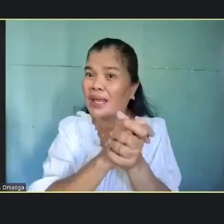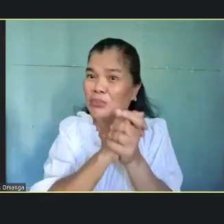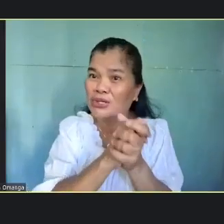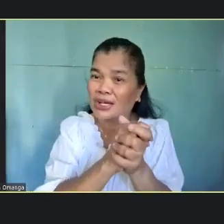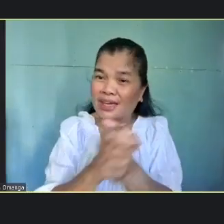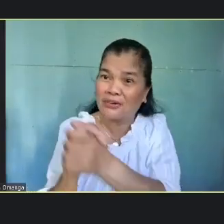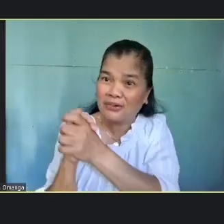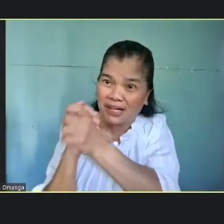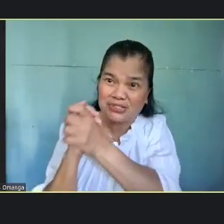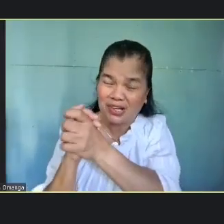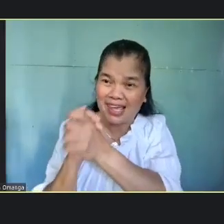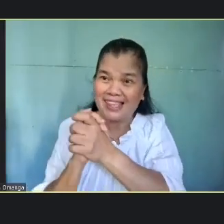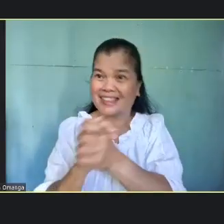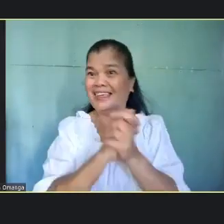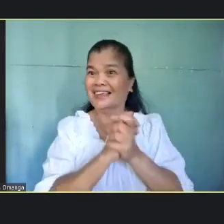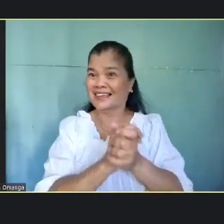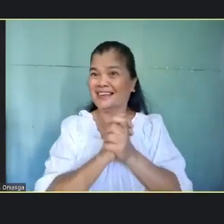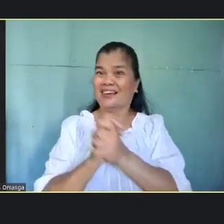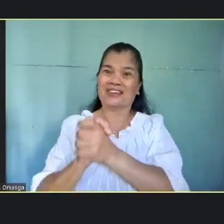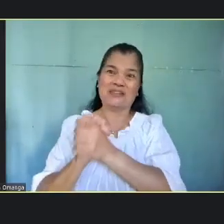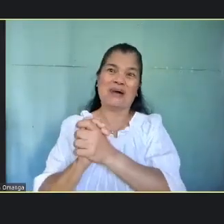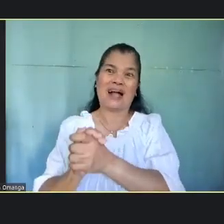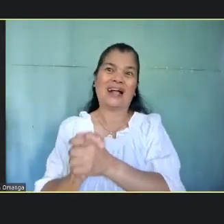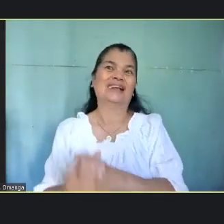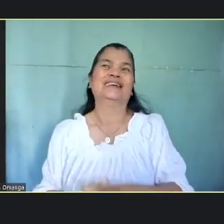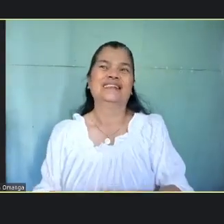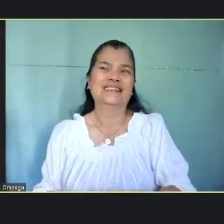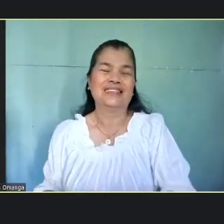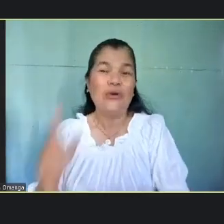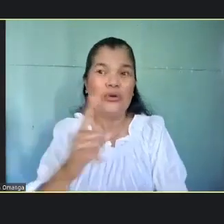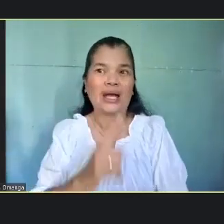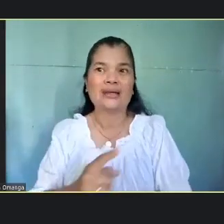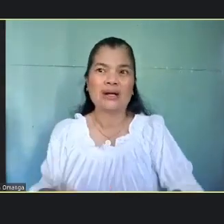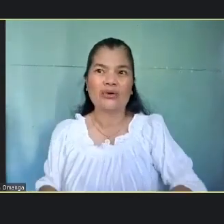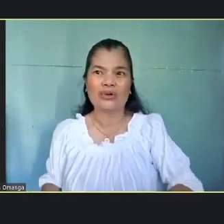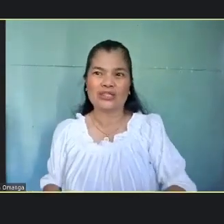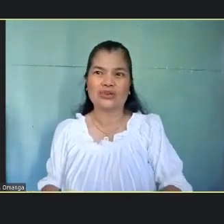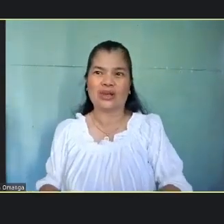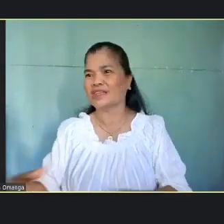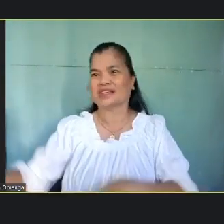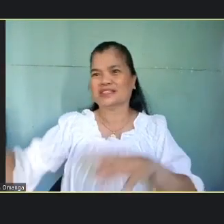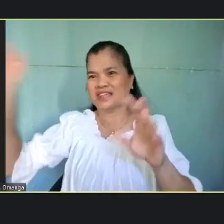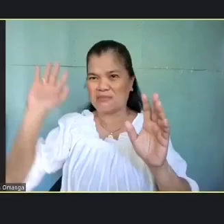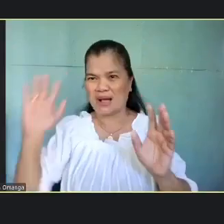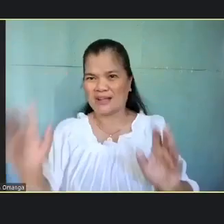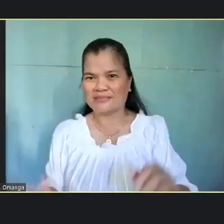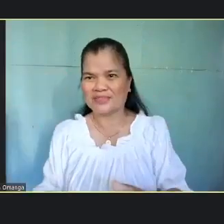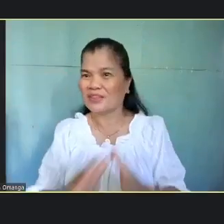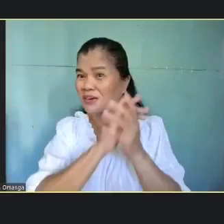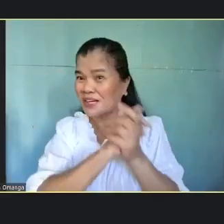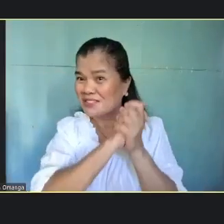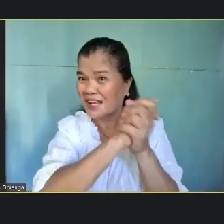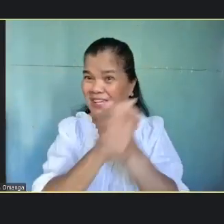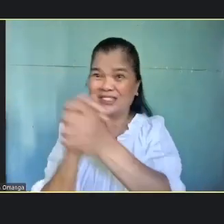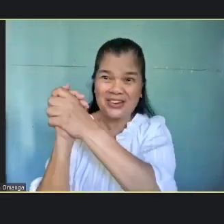mo, pwede mo na siyang i-congratulate. O, di ba? Nauna ka na mag-congratulate kesa sa iba.